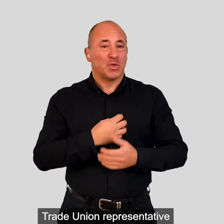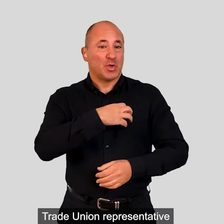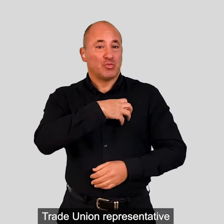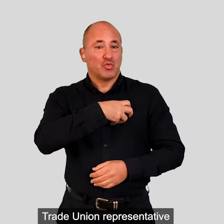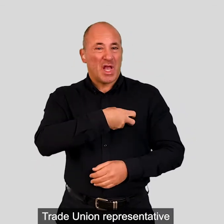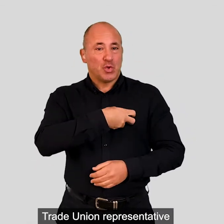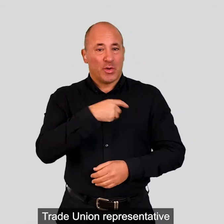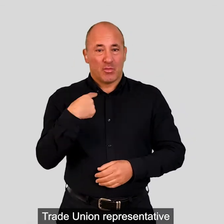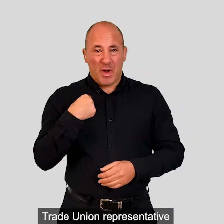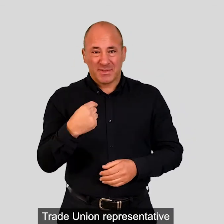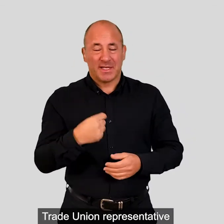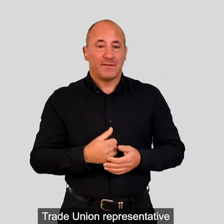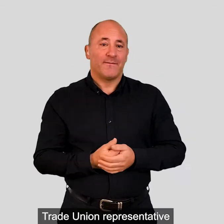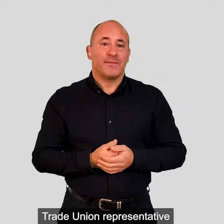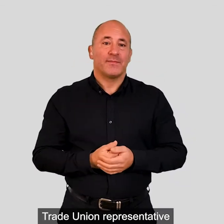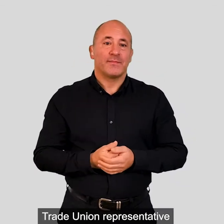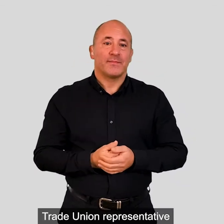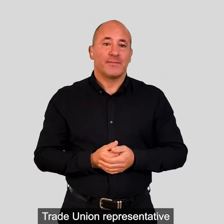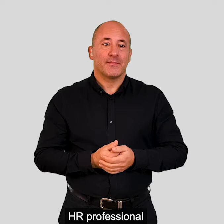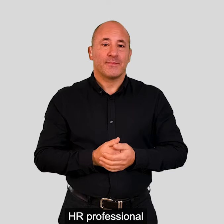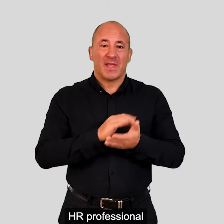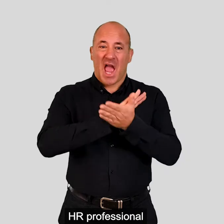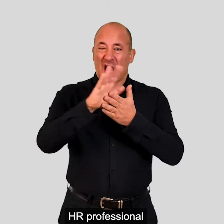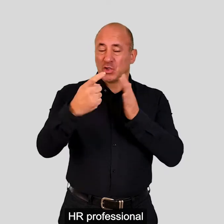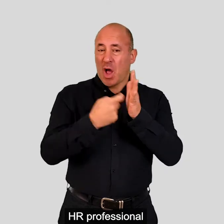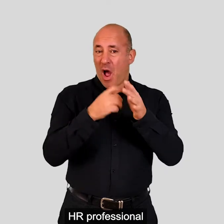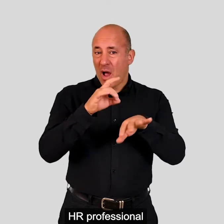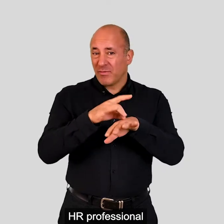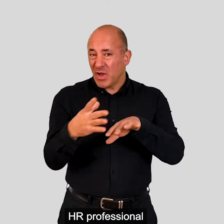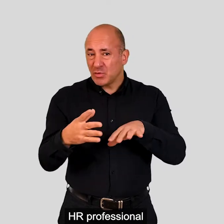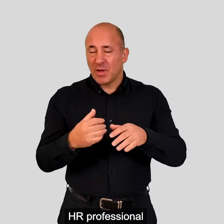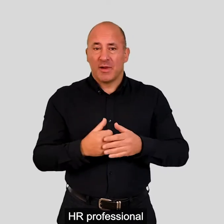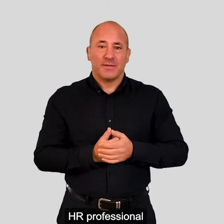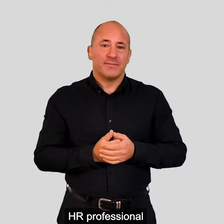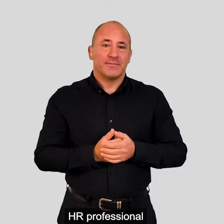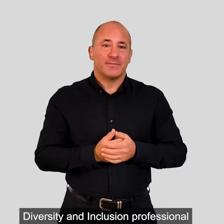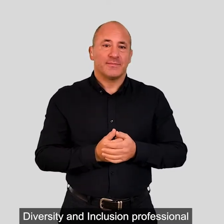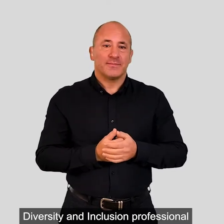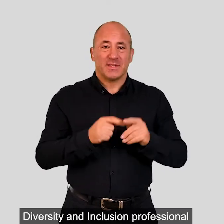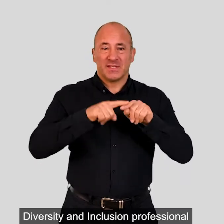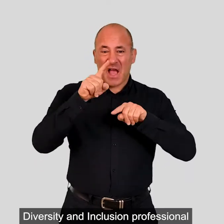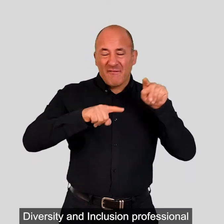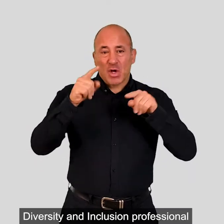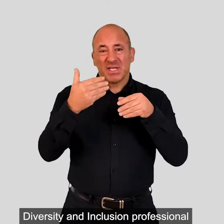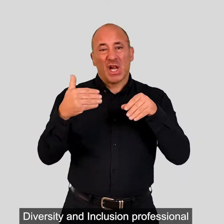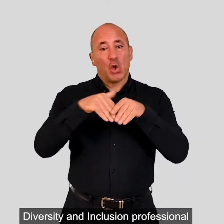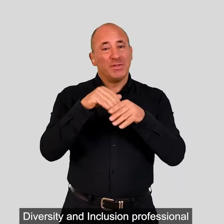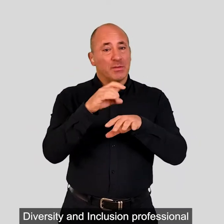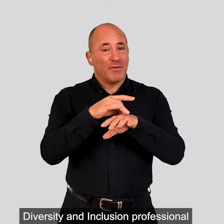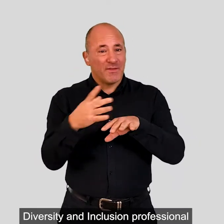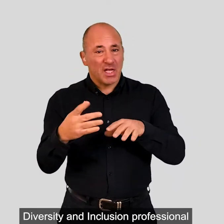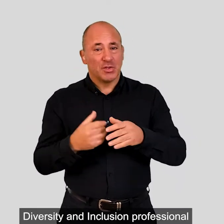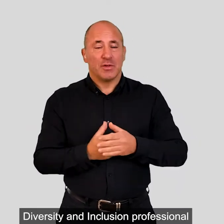union representative, HR professional, diversity and inclusion